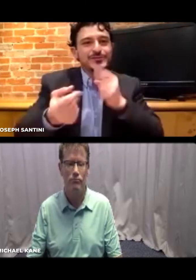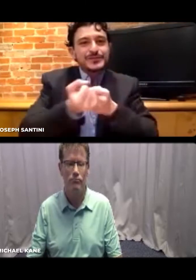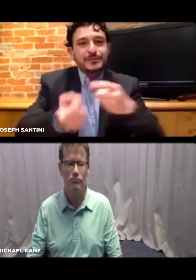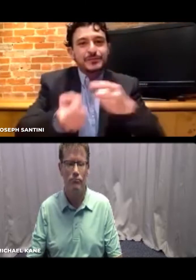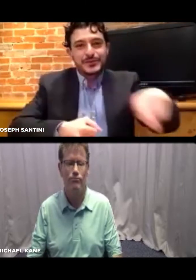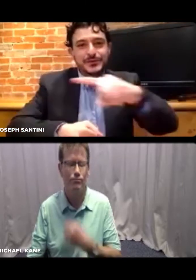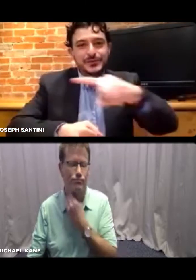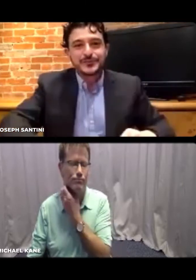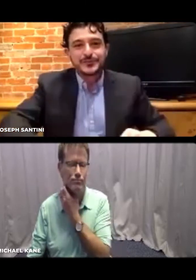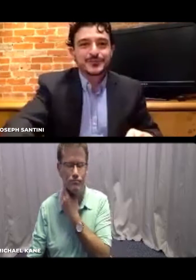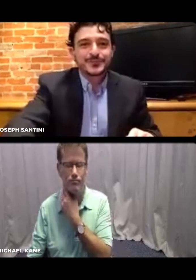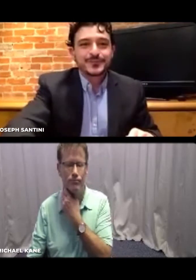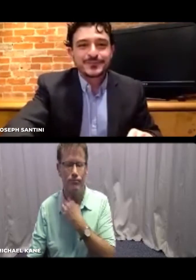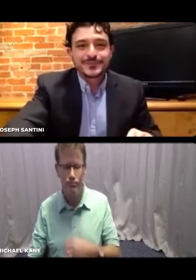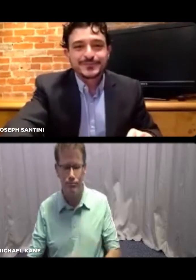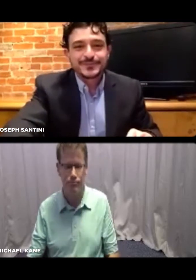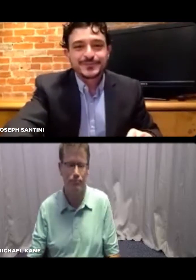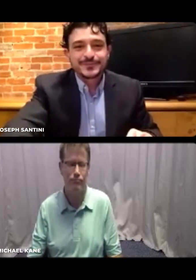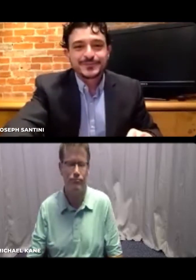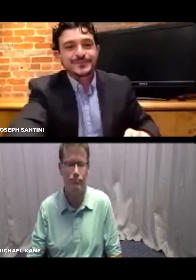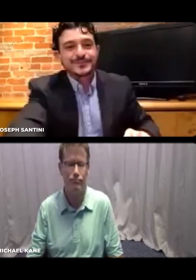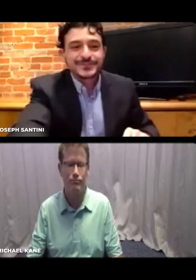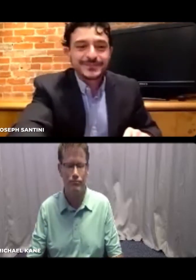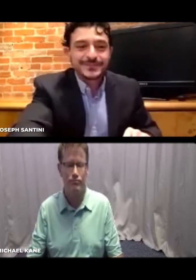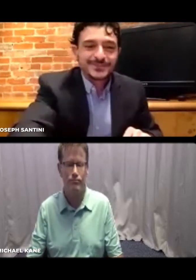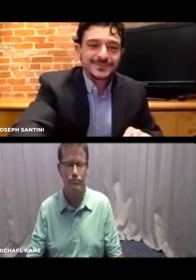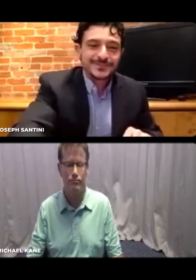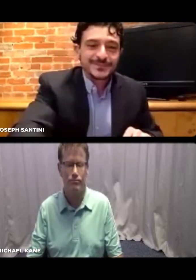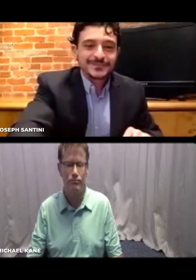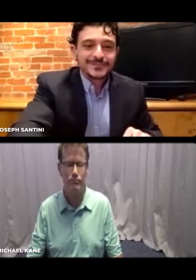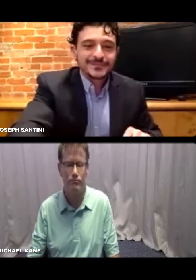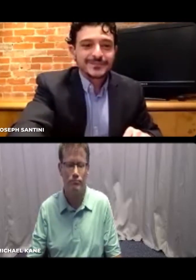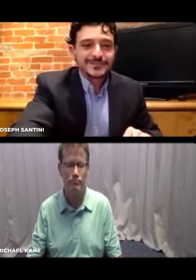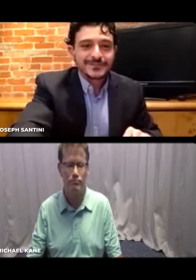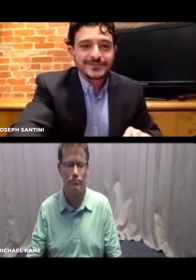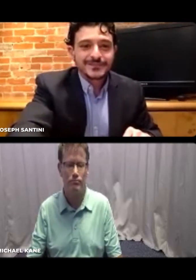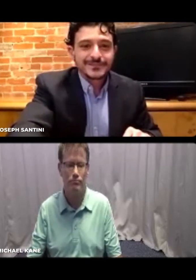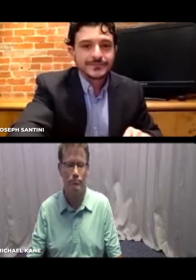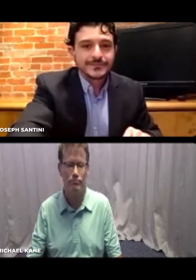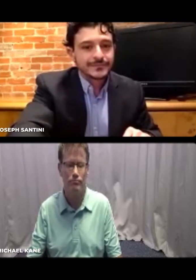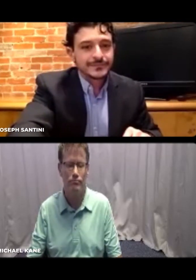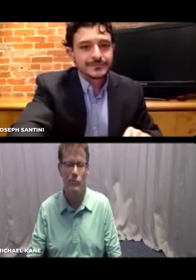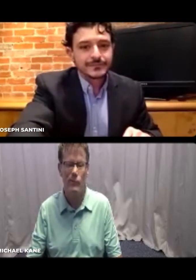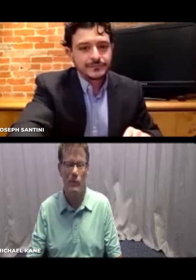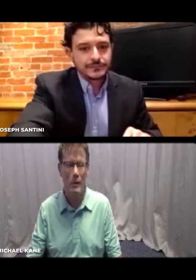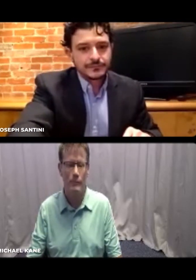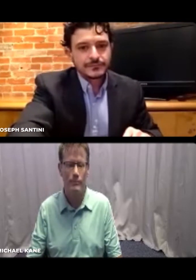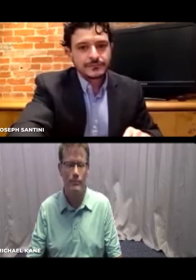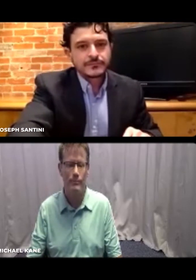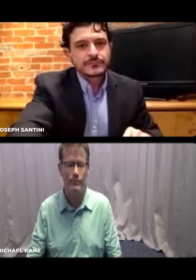issues, please reach out in the chat bar and we'll be more than happy to assist.